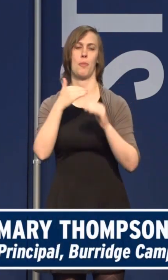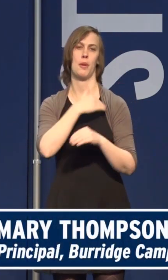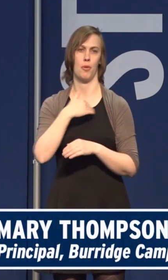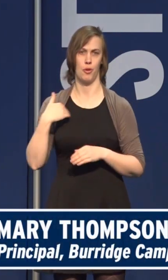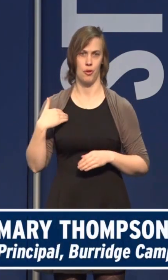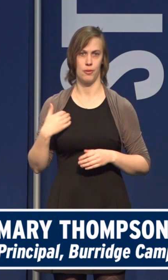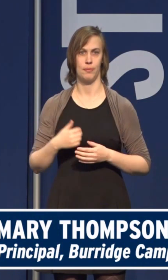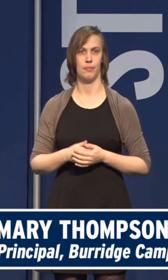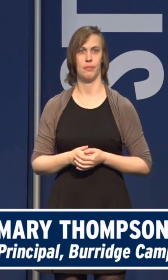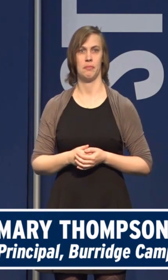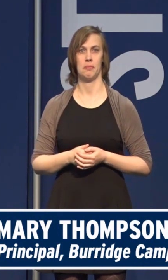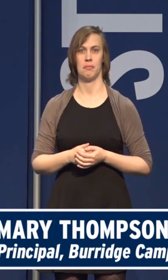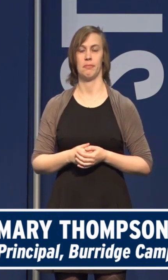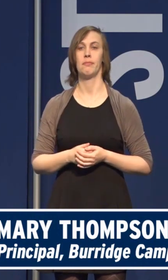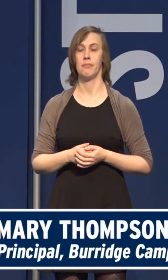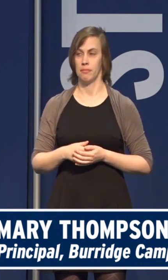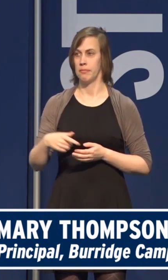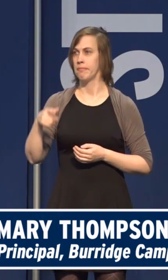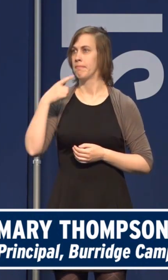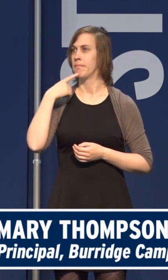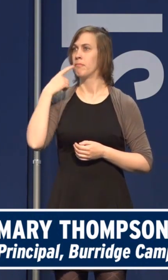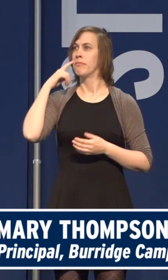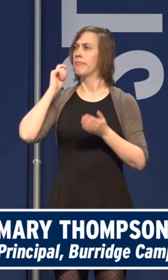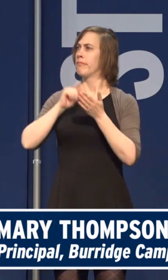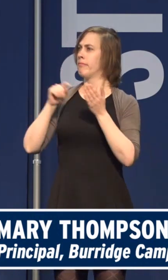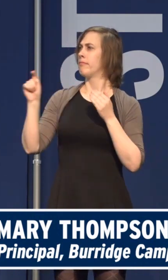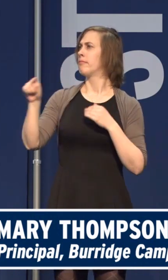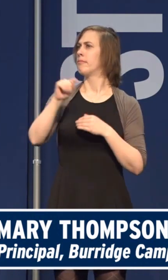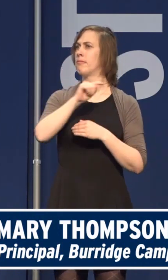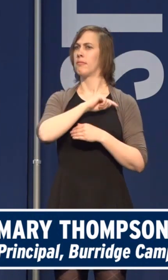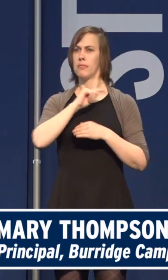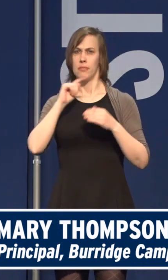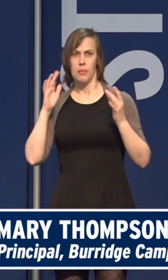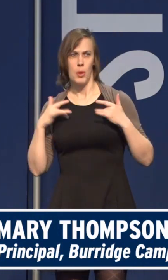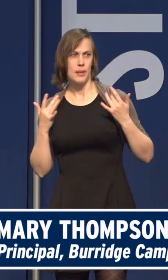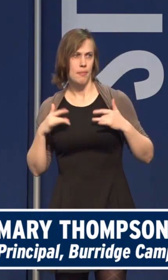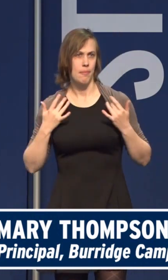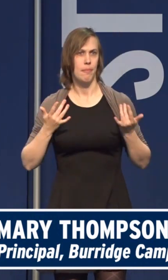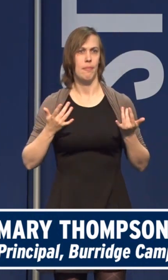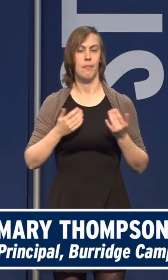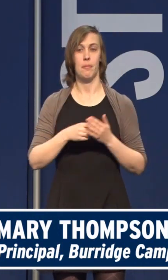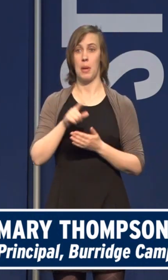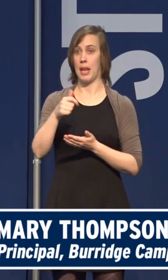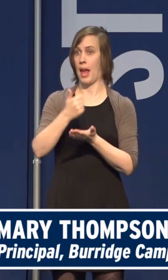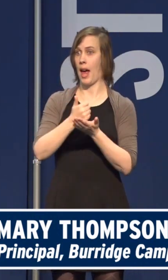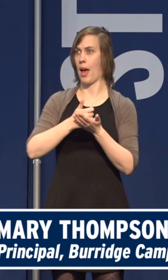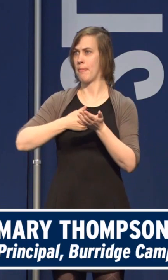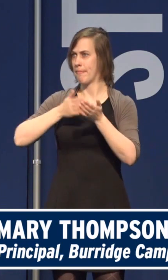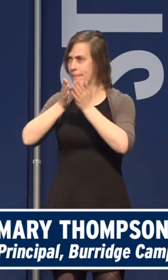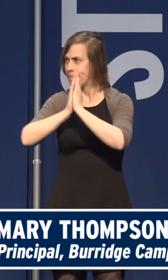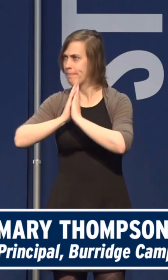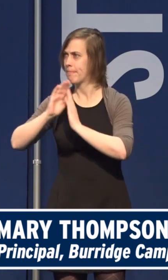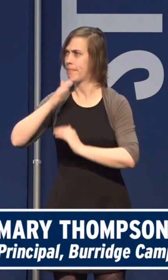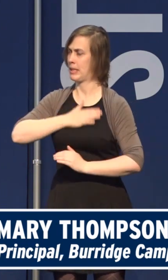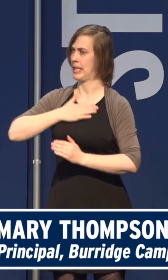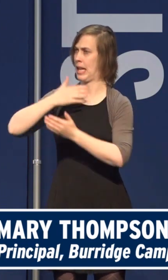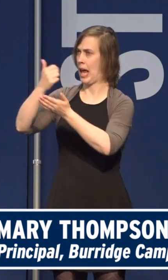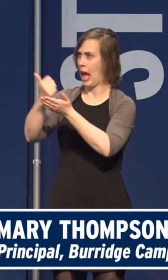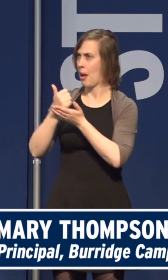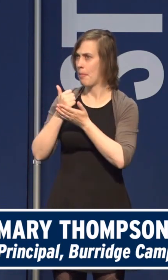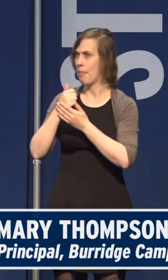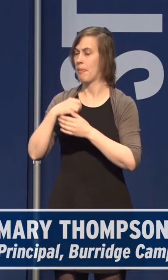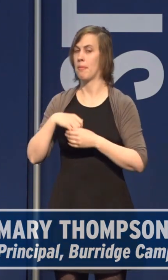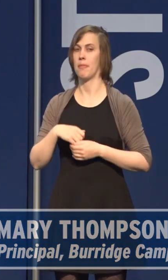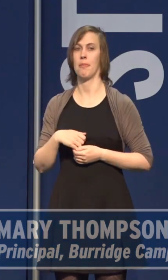surroundings, ask for help when you need it, and remember, give back when you can, and give